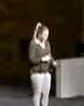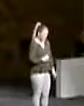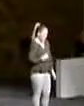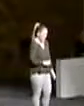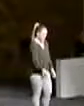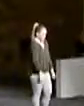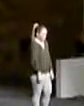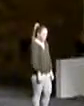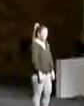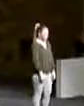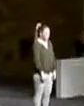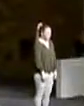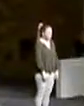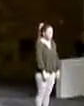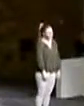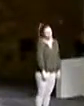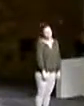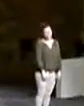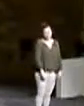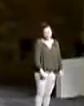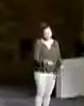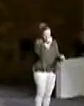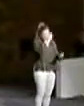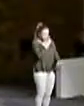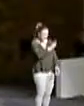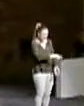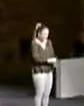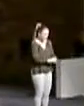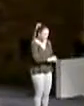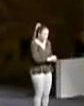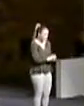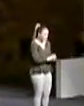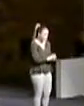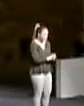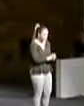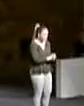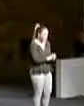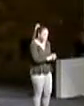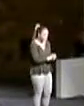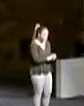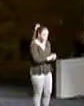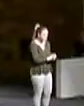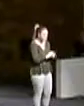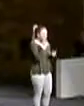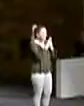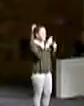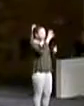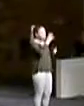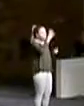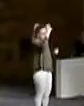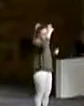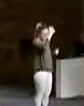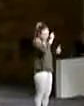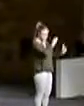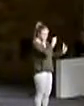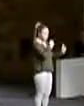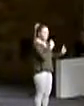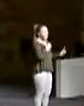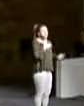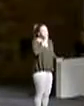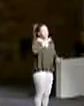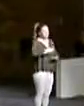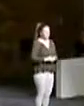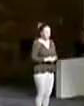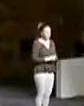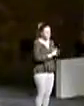Sorry. I'm being frank. I know it's part of my business, but I think of parents who say, my daughter, who's been running